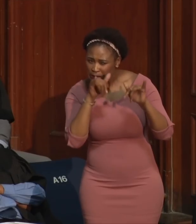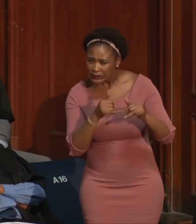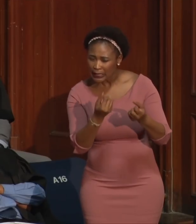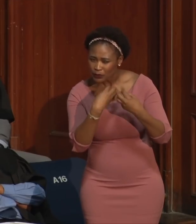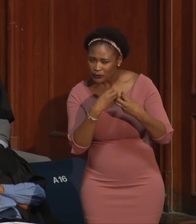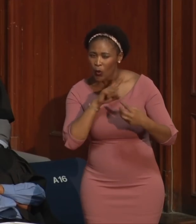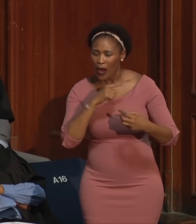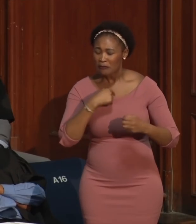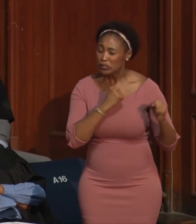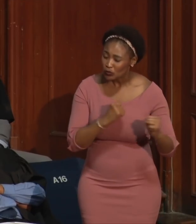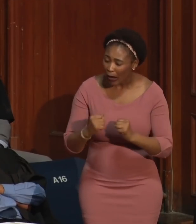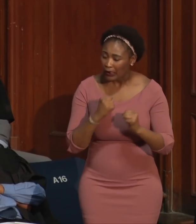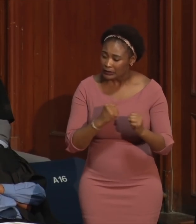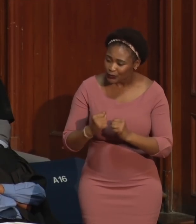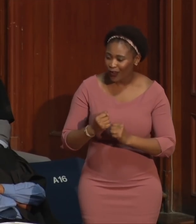to struggle like a student.